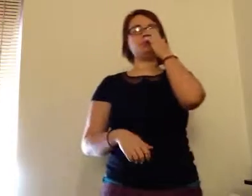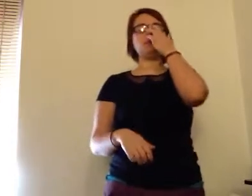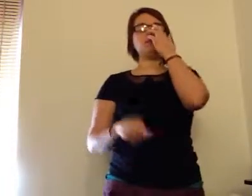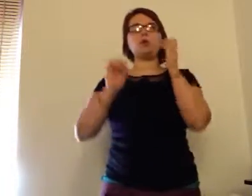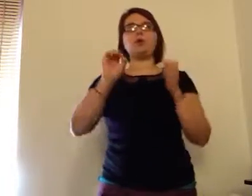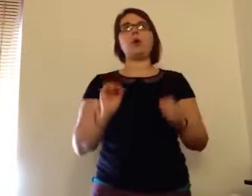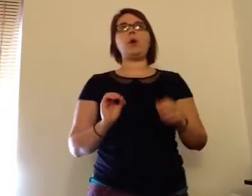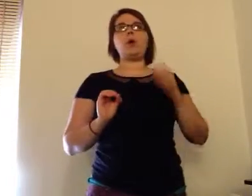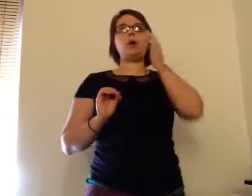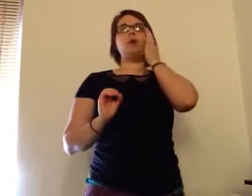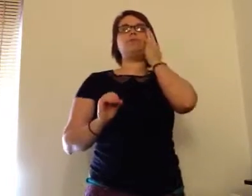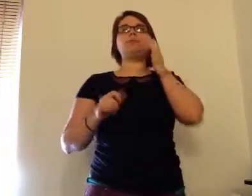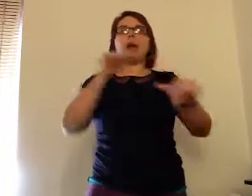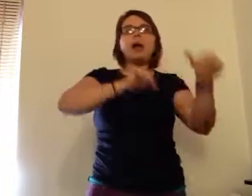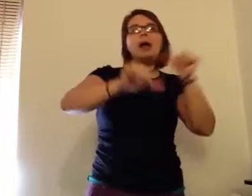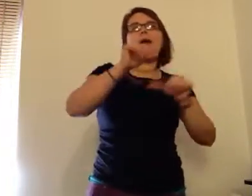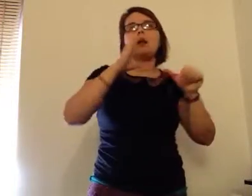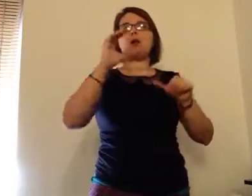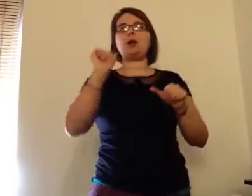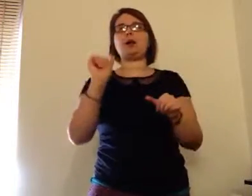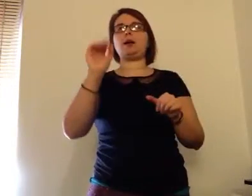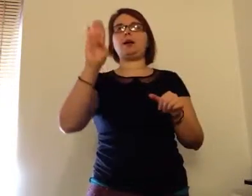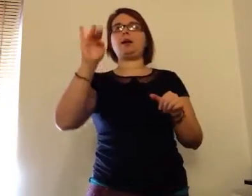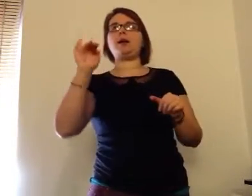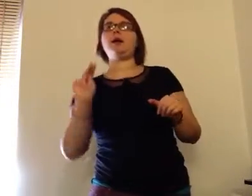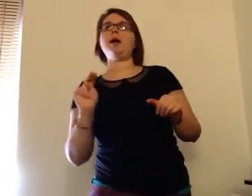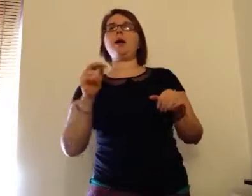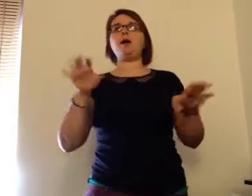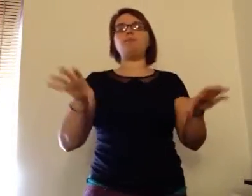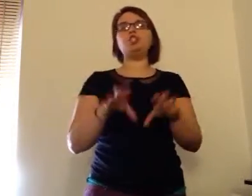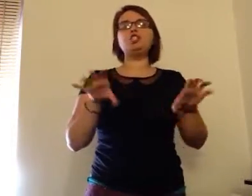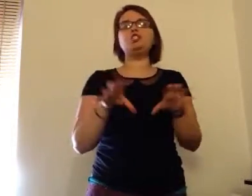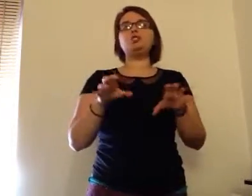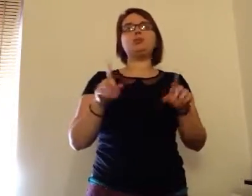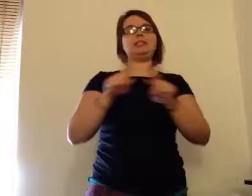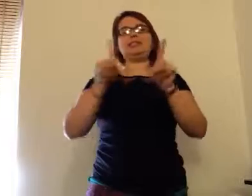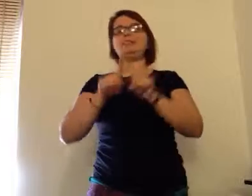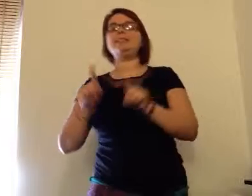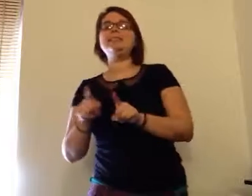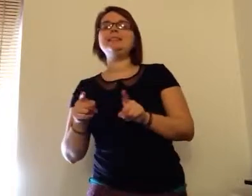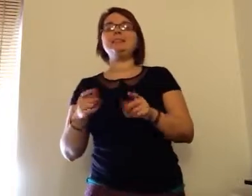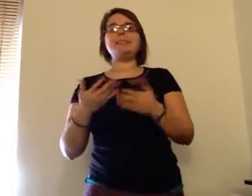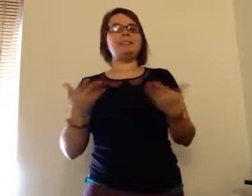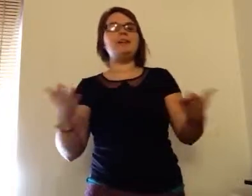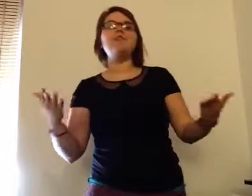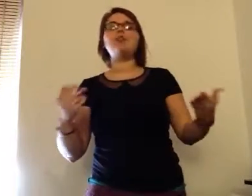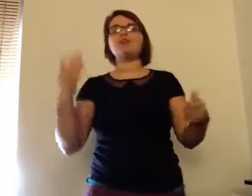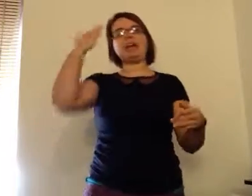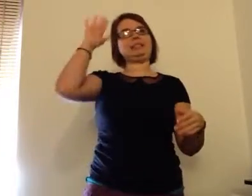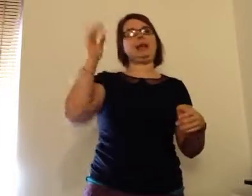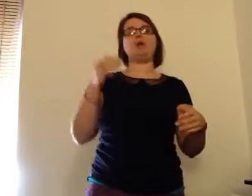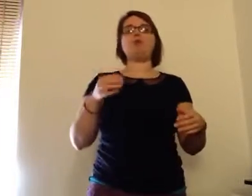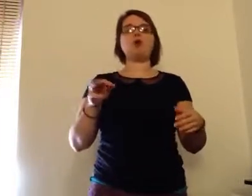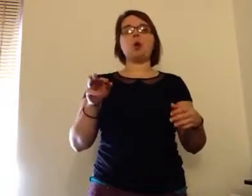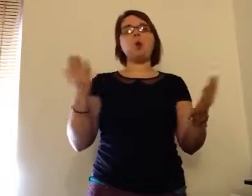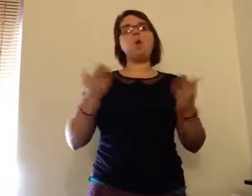So, you know, we hanging out at the cabin. We were doing a bunch of different things. I don't know exactly what. They were probably boring. Like we might have gotten a